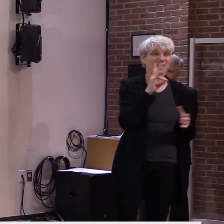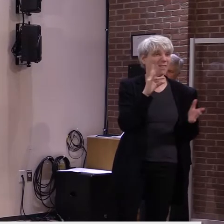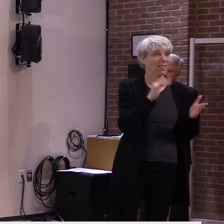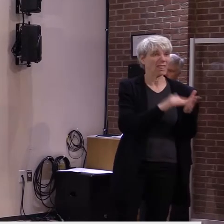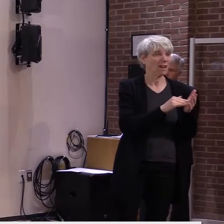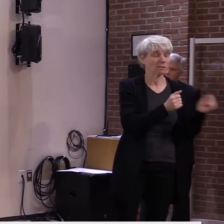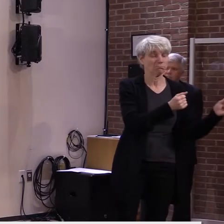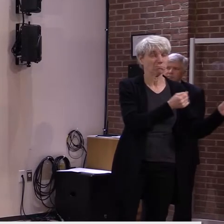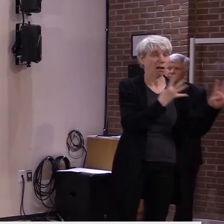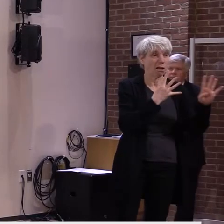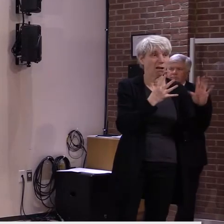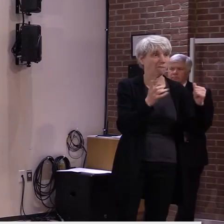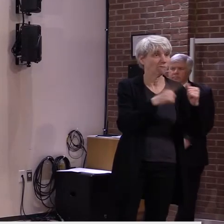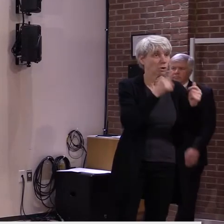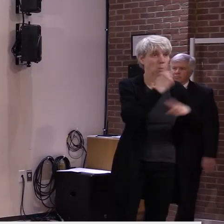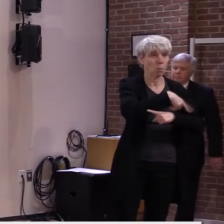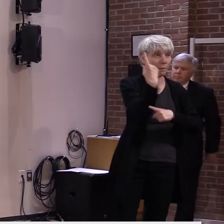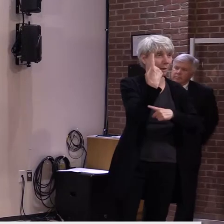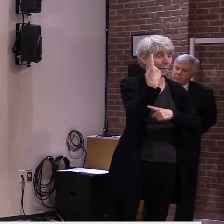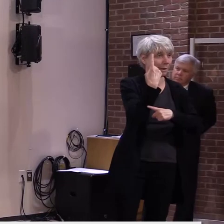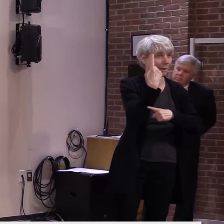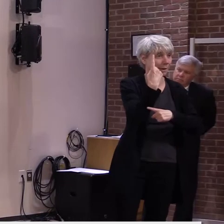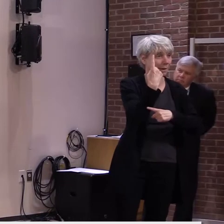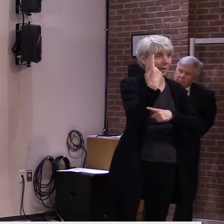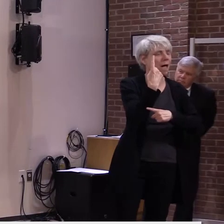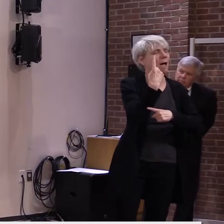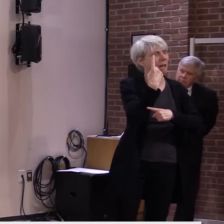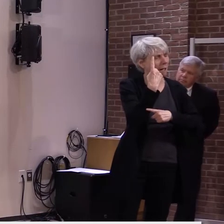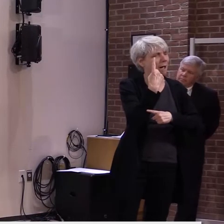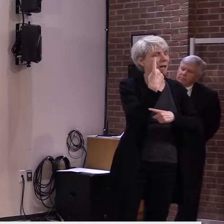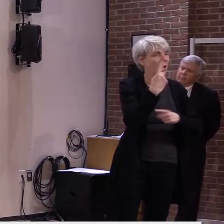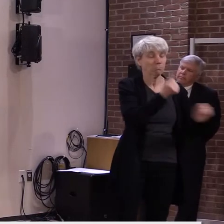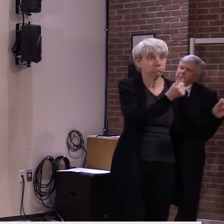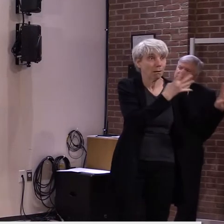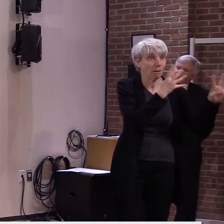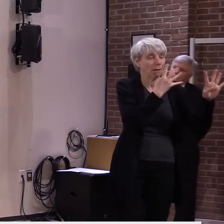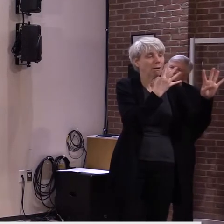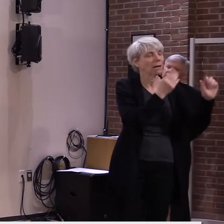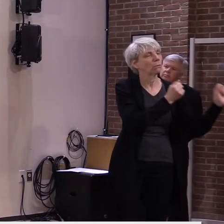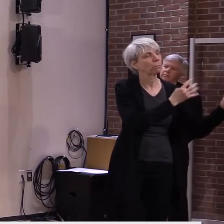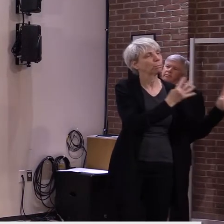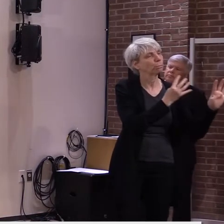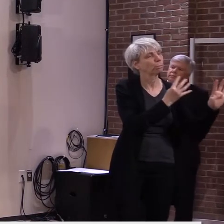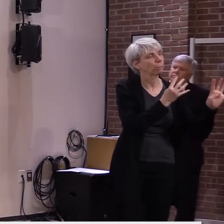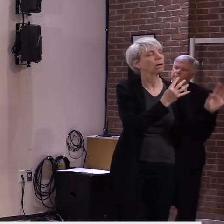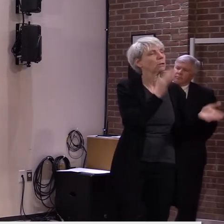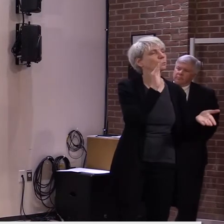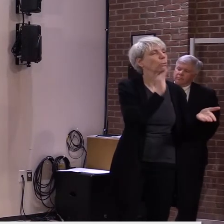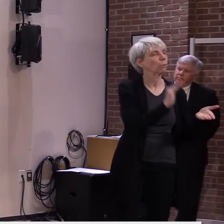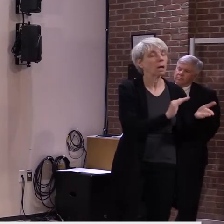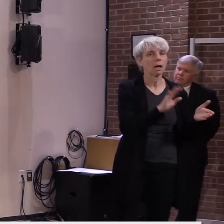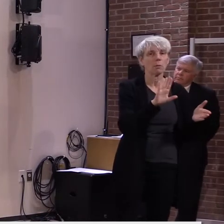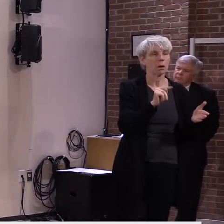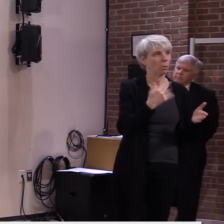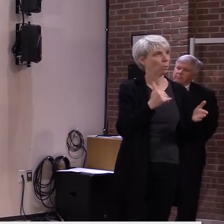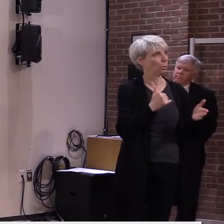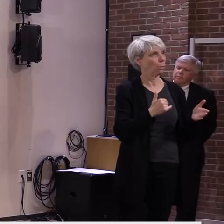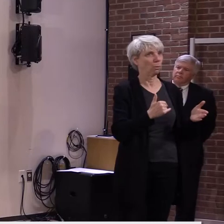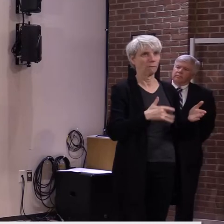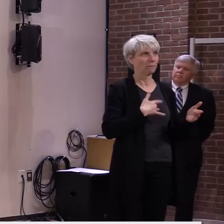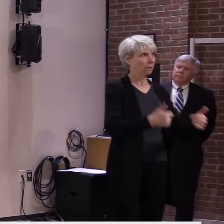day. So I know that's dropped off since then, but again, it was an encouraging sign, and we're